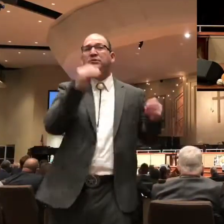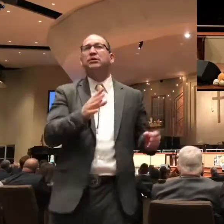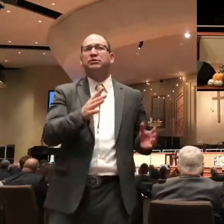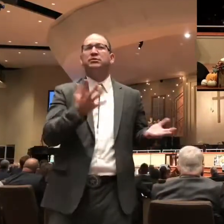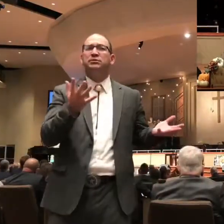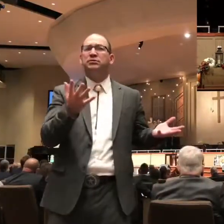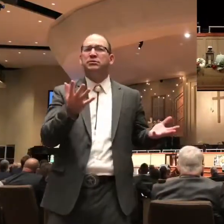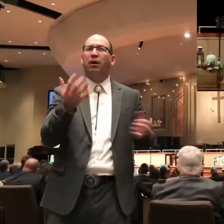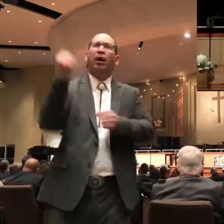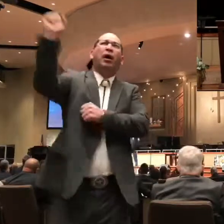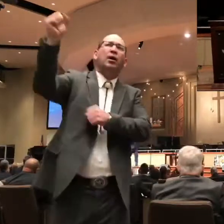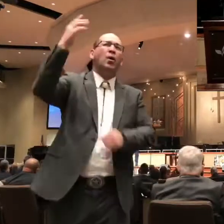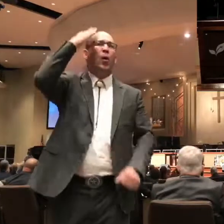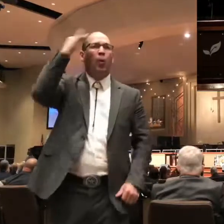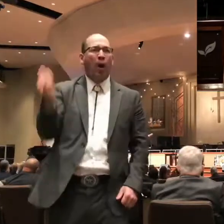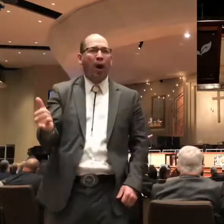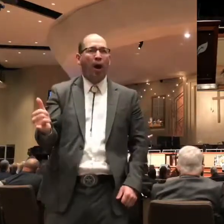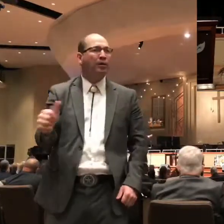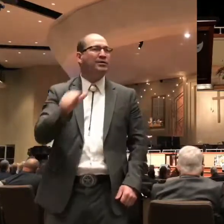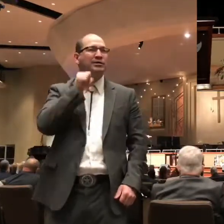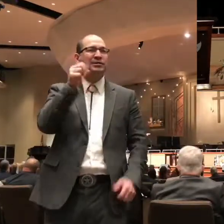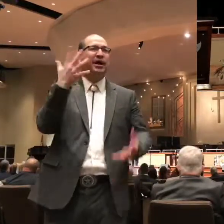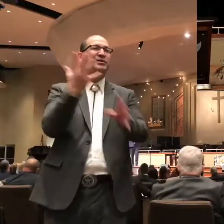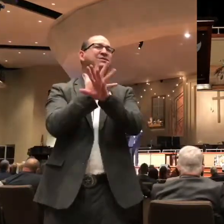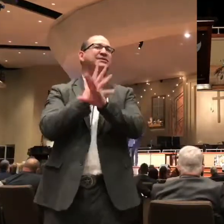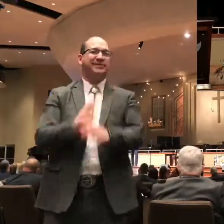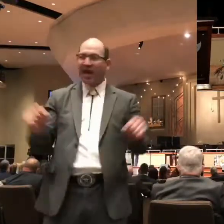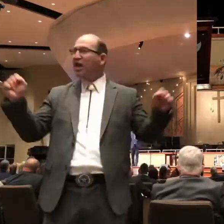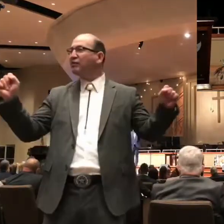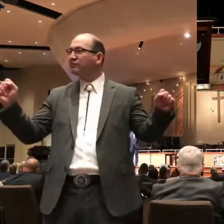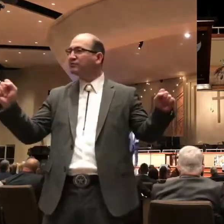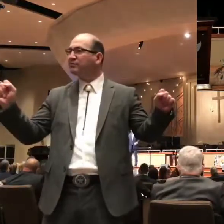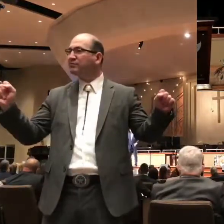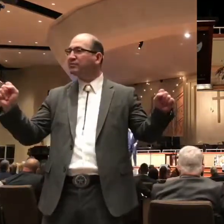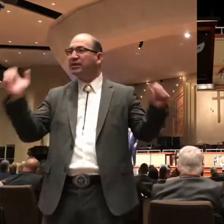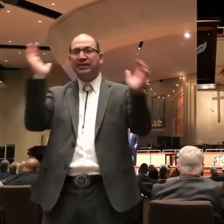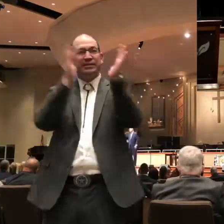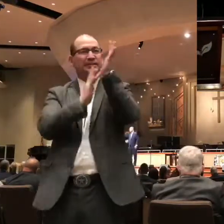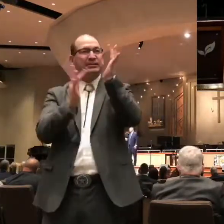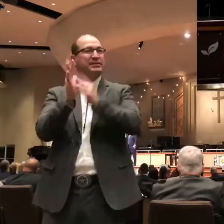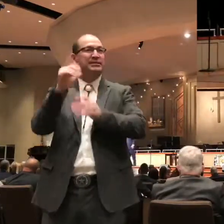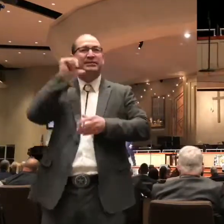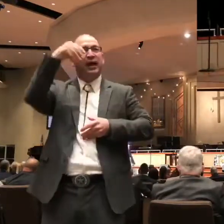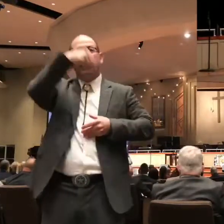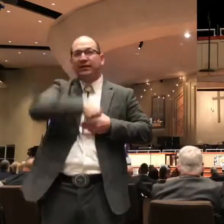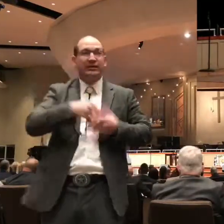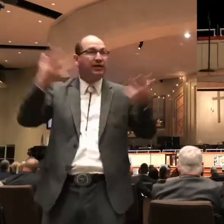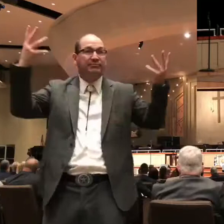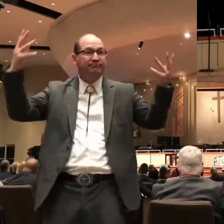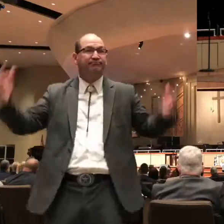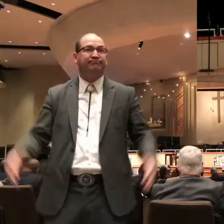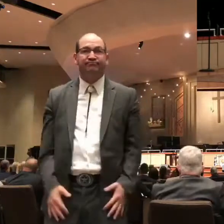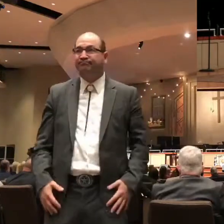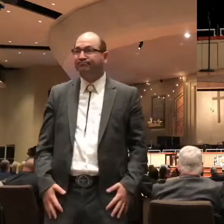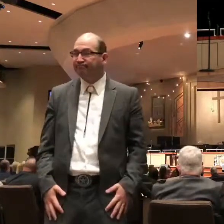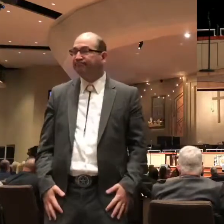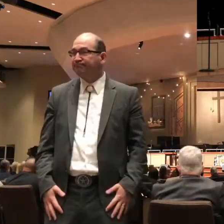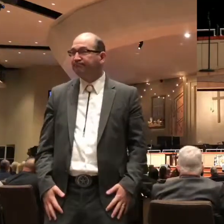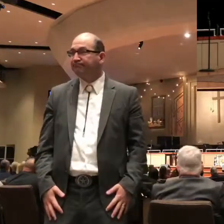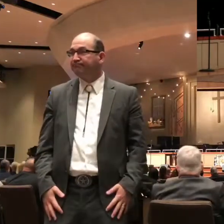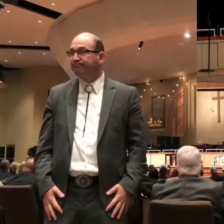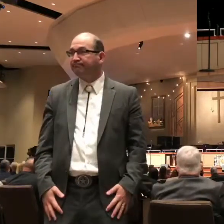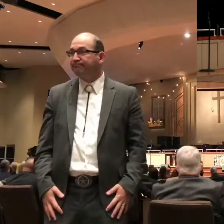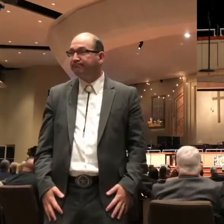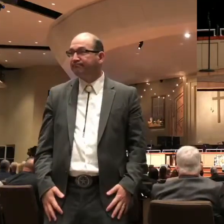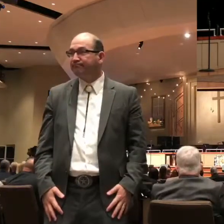and resist the way they do? And why do they undercut authority? And why are they so proud? I'll tell you why. Because they do not know the Lord.